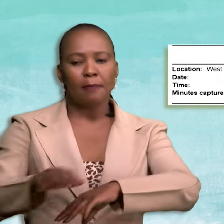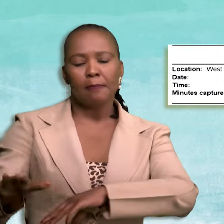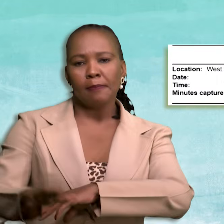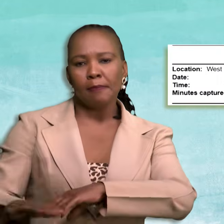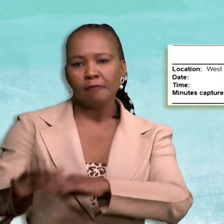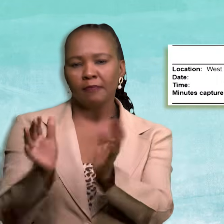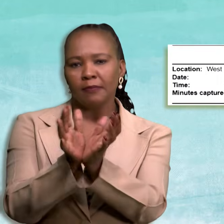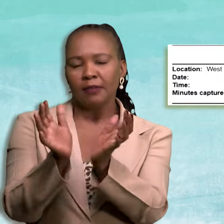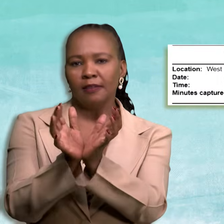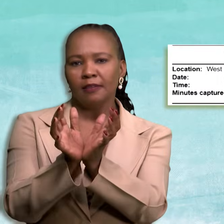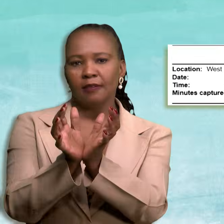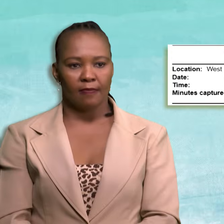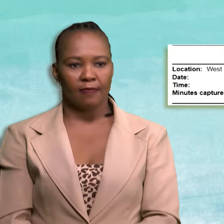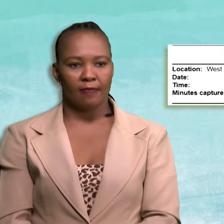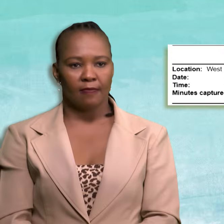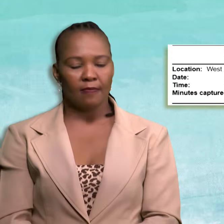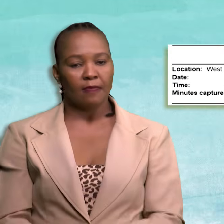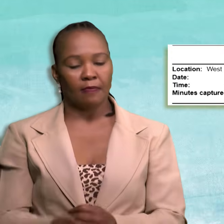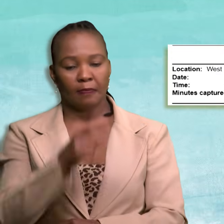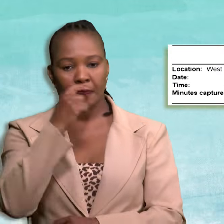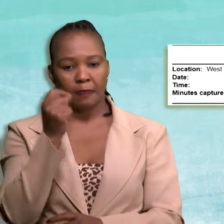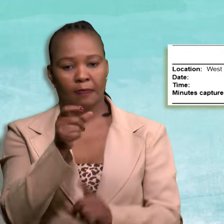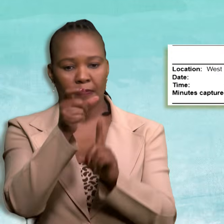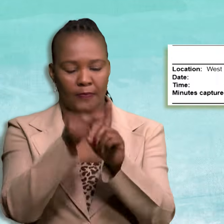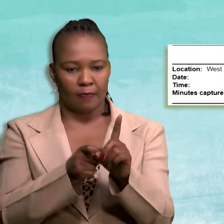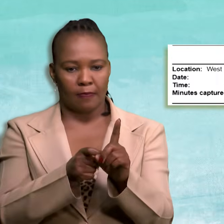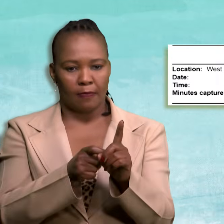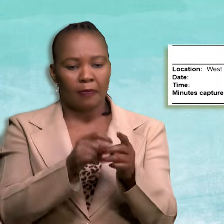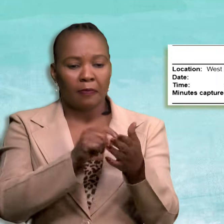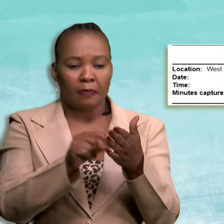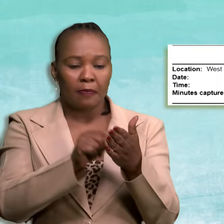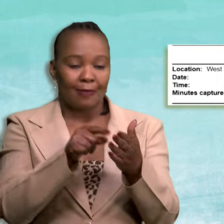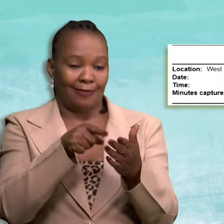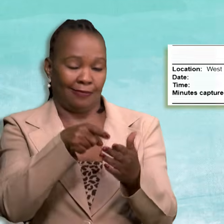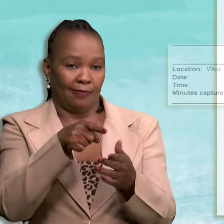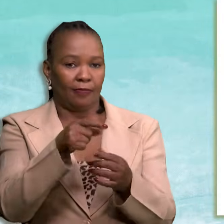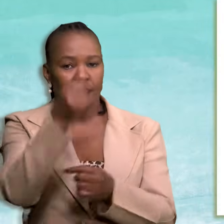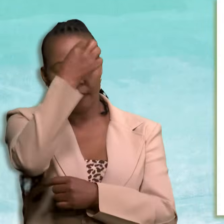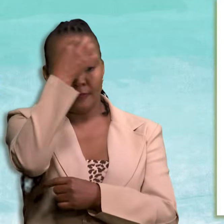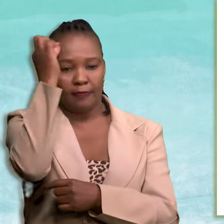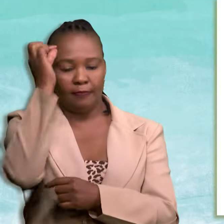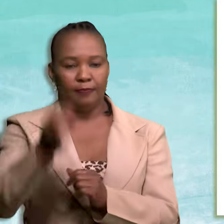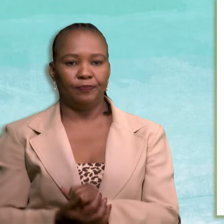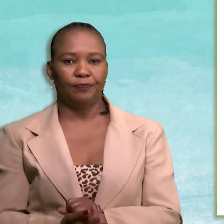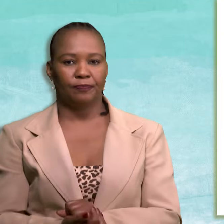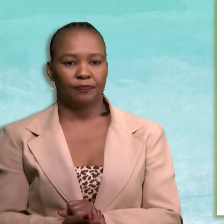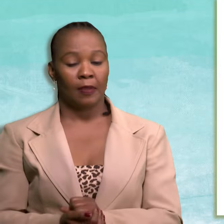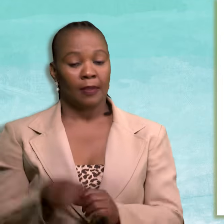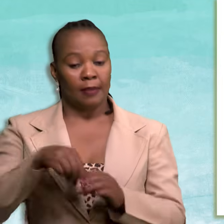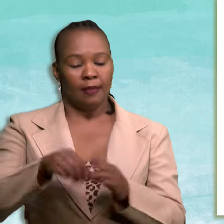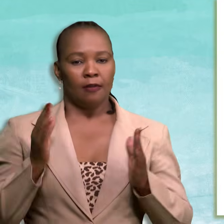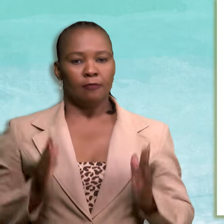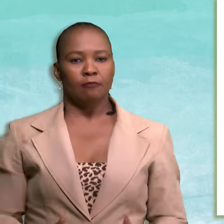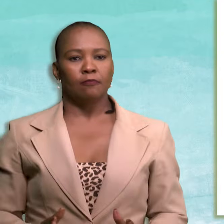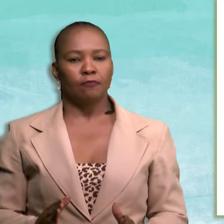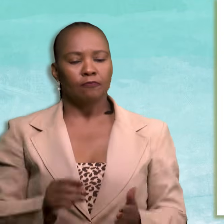place of the meeting, and the name of the person capturing the minutes. In the body,